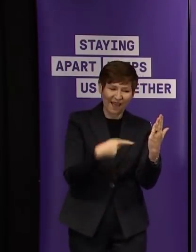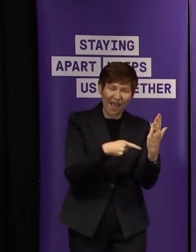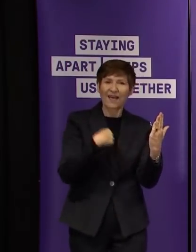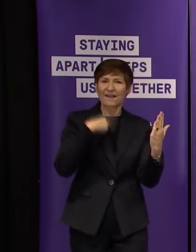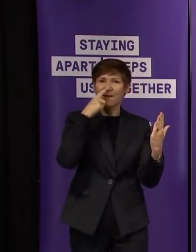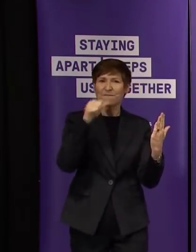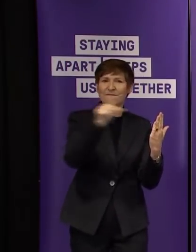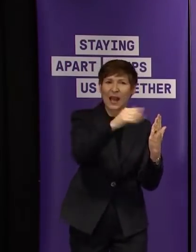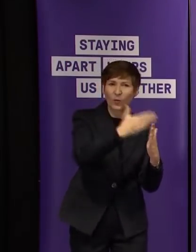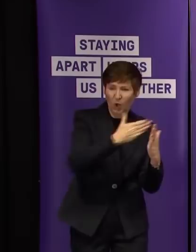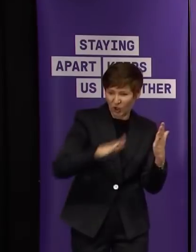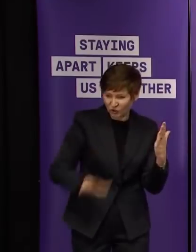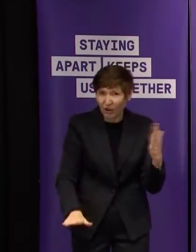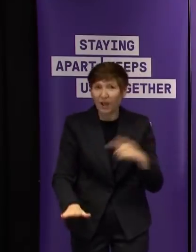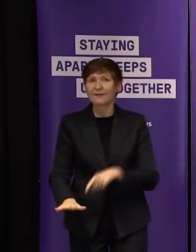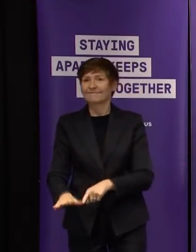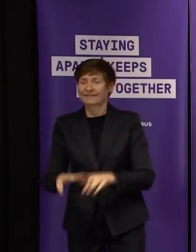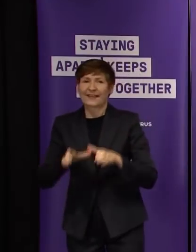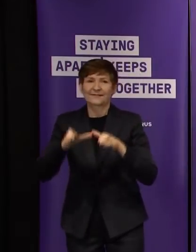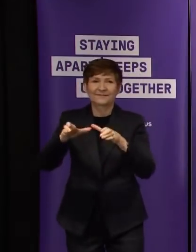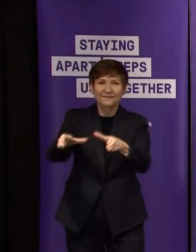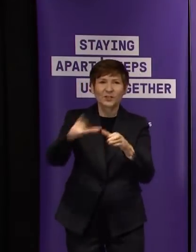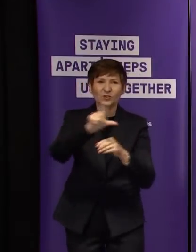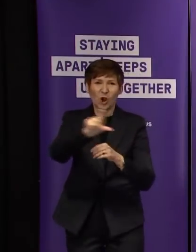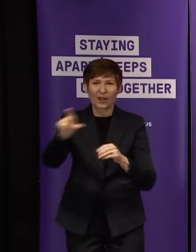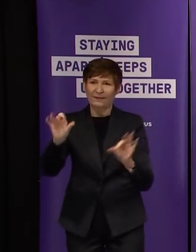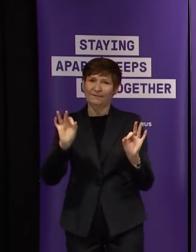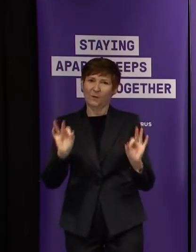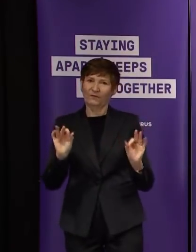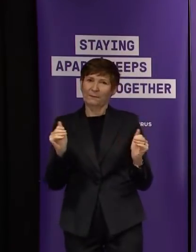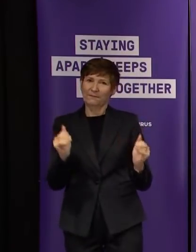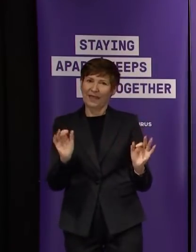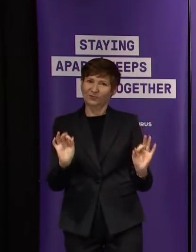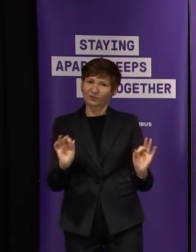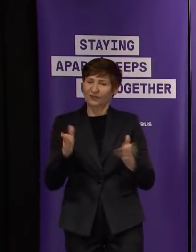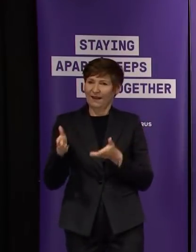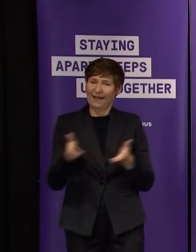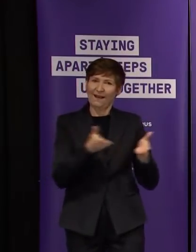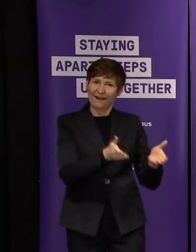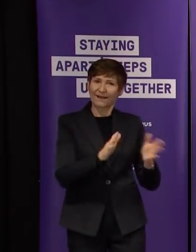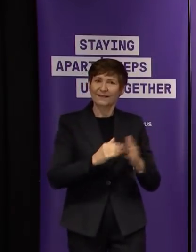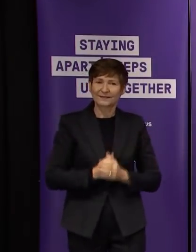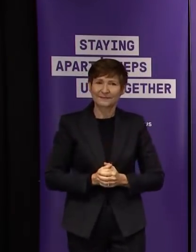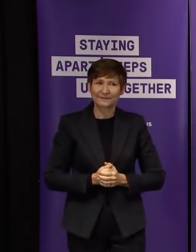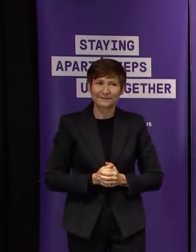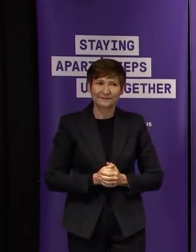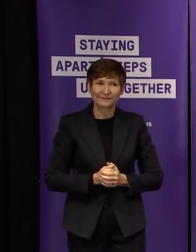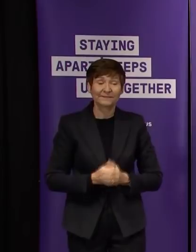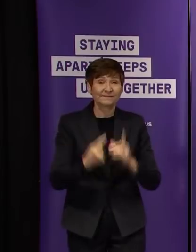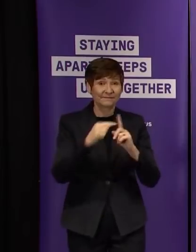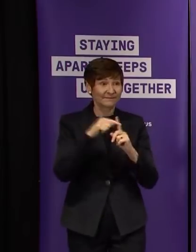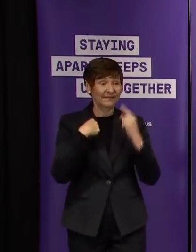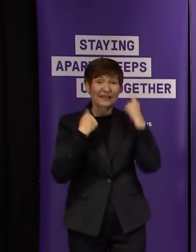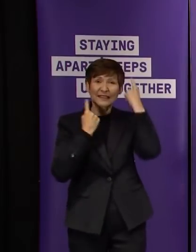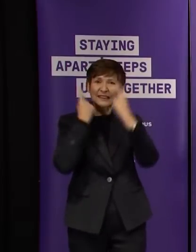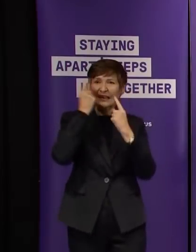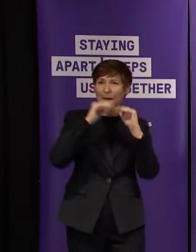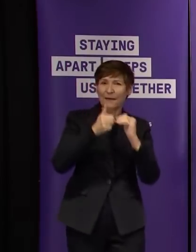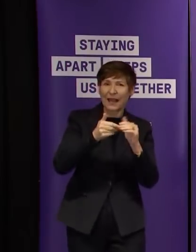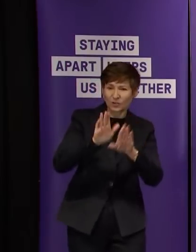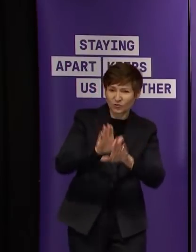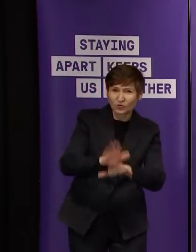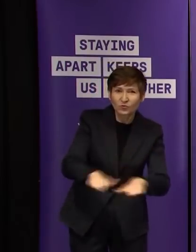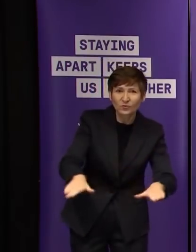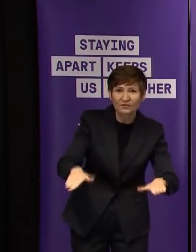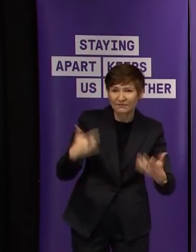Then, based on the modelling, based on the health advice from the public health team, and looking at the cohorts of kids that we need